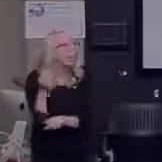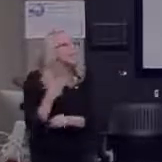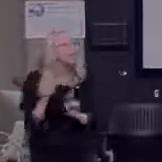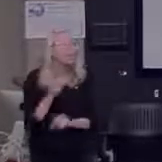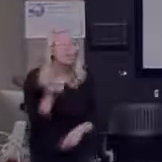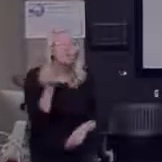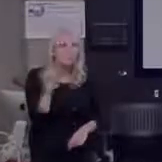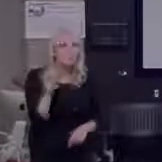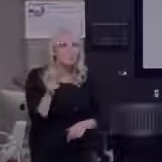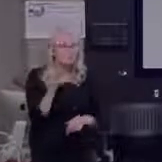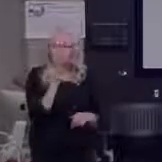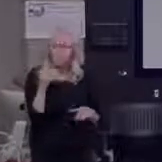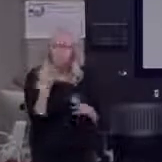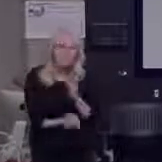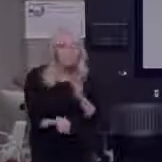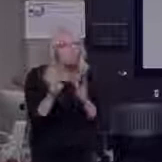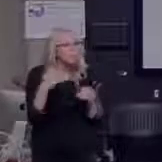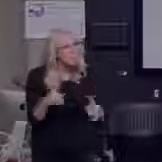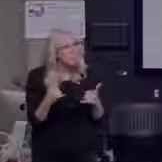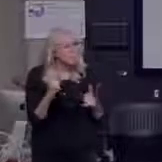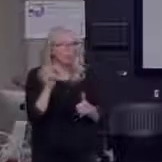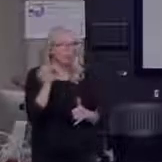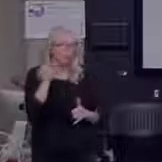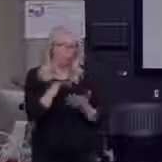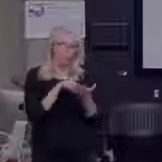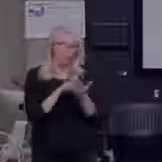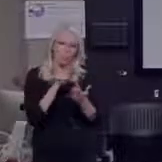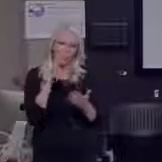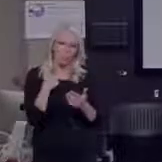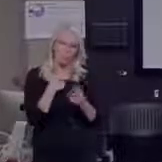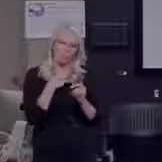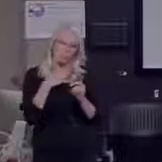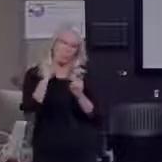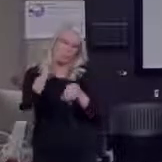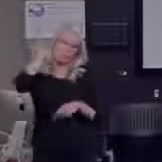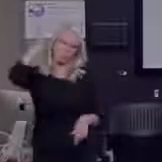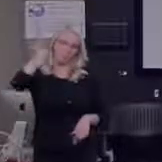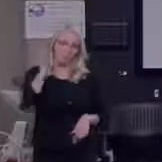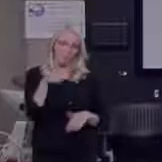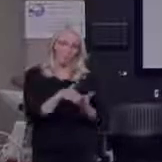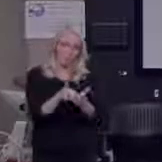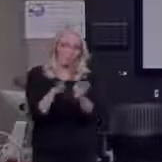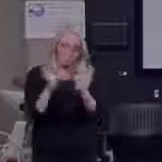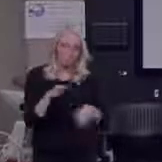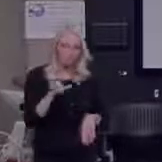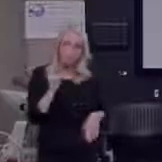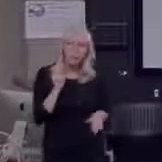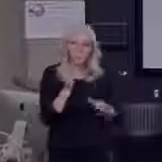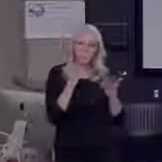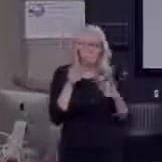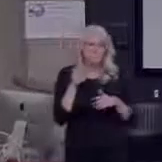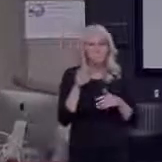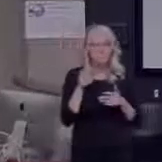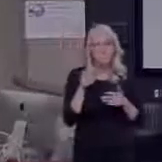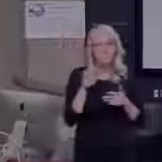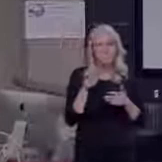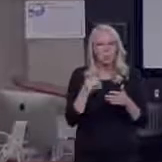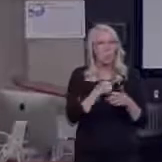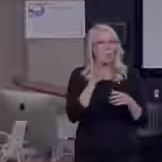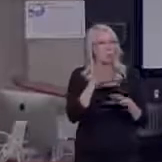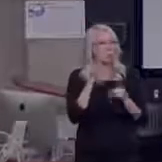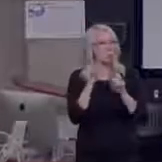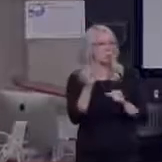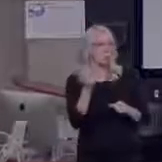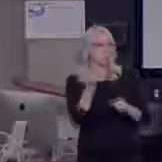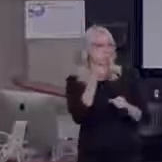playful learning. That's why we speak there. Baltimore. And there are more planned in Bath, England,